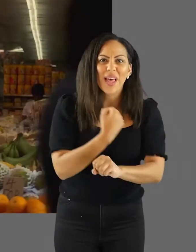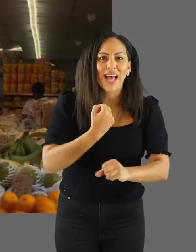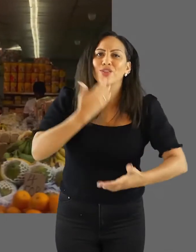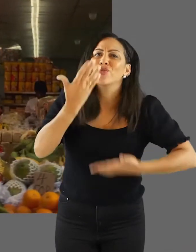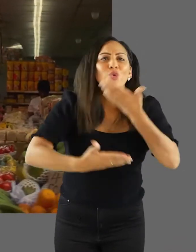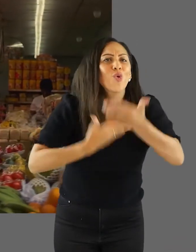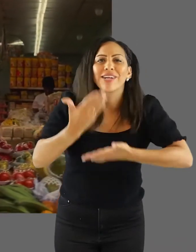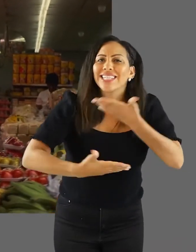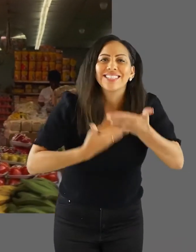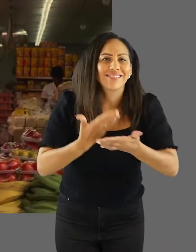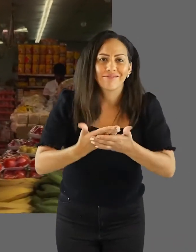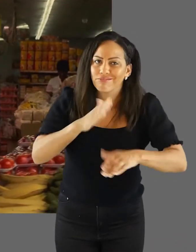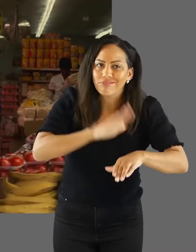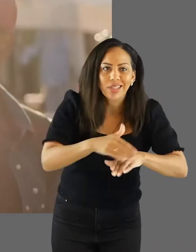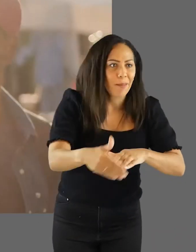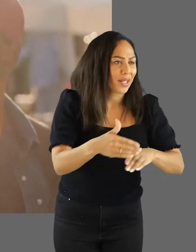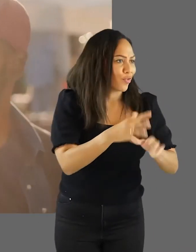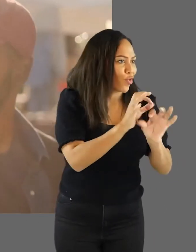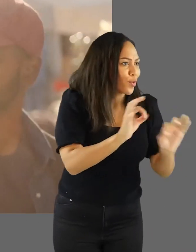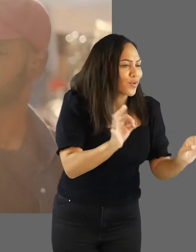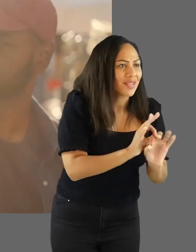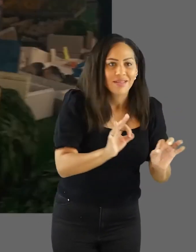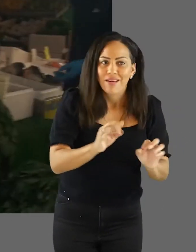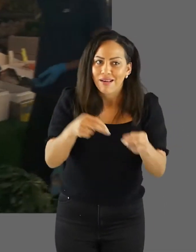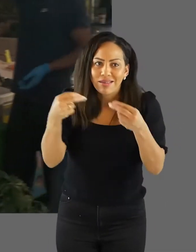produce films?